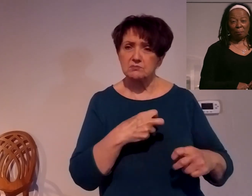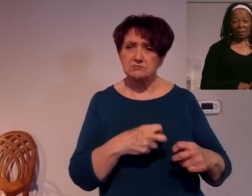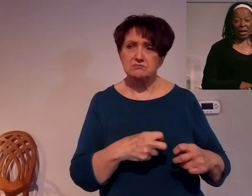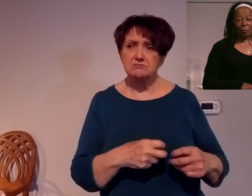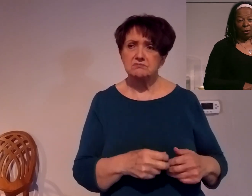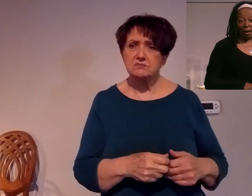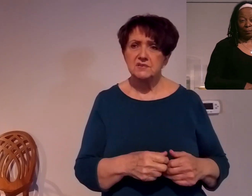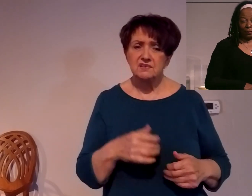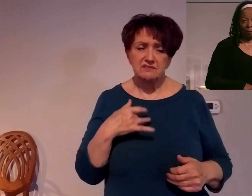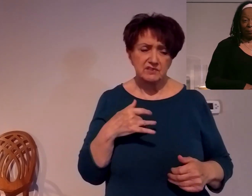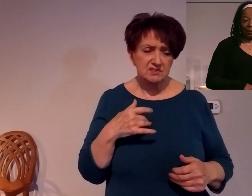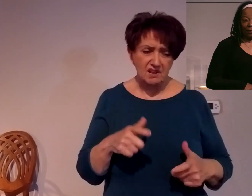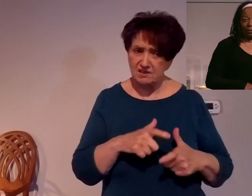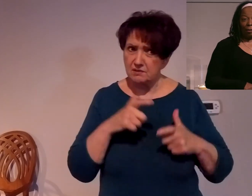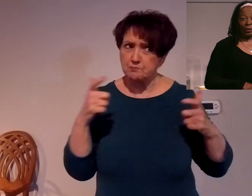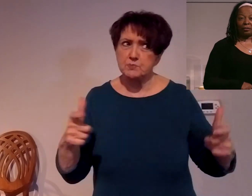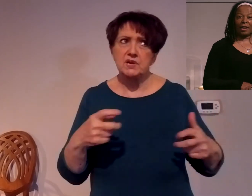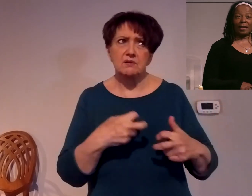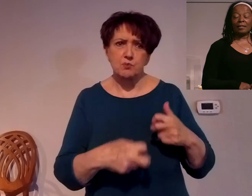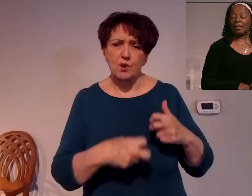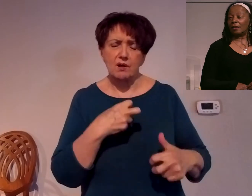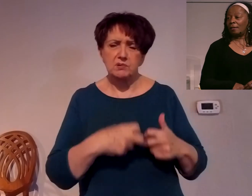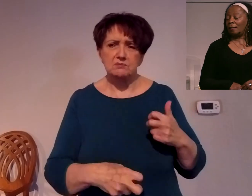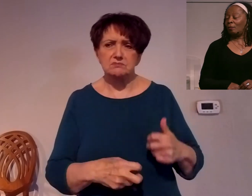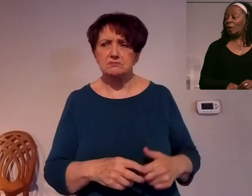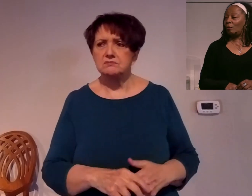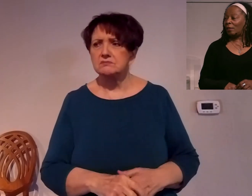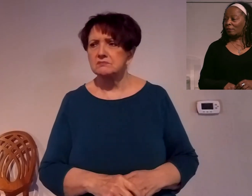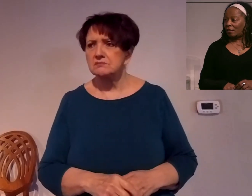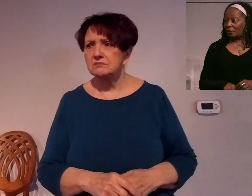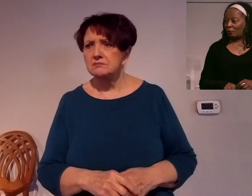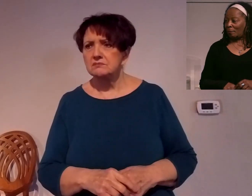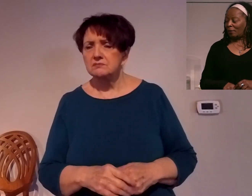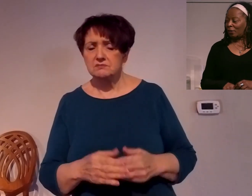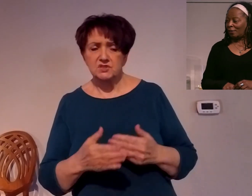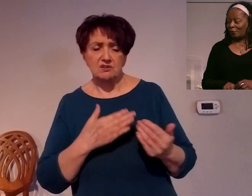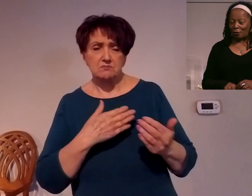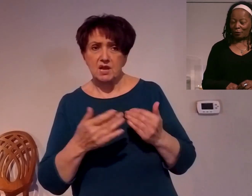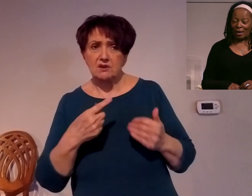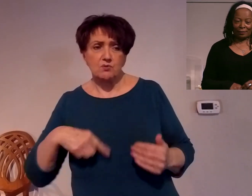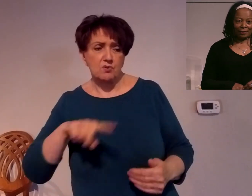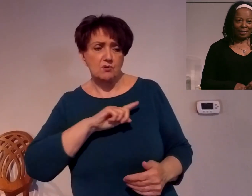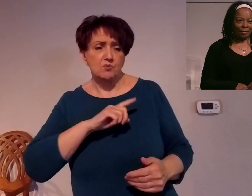it's a big problem. Notwithstanding what we teach about the